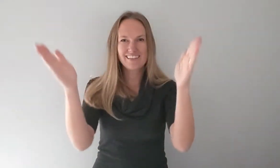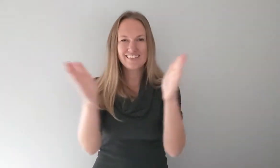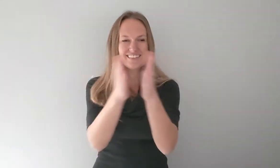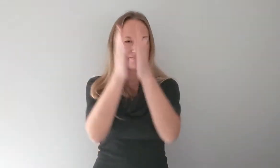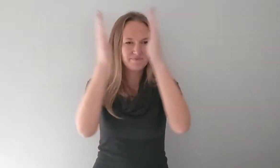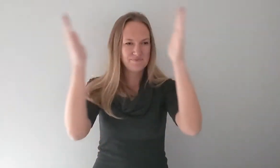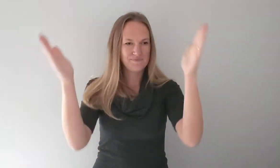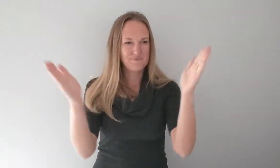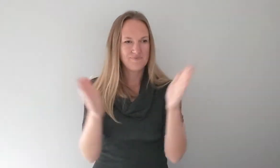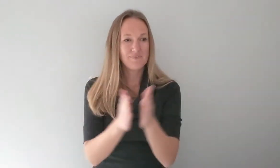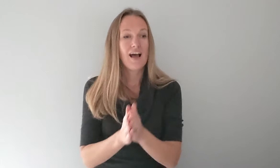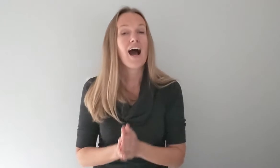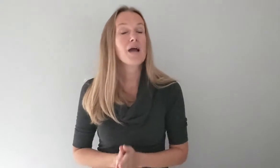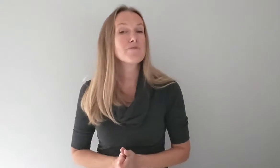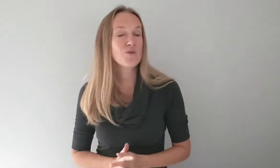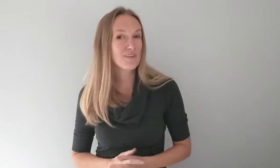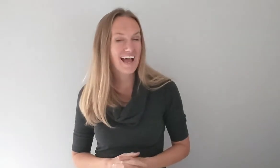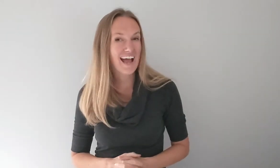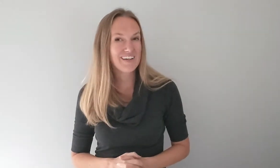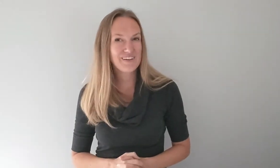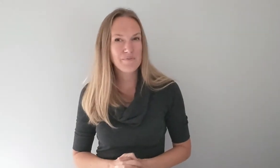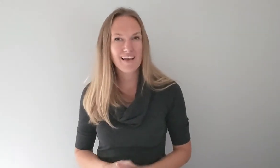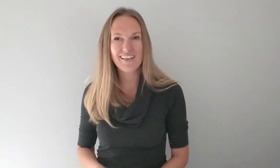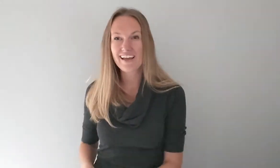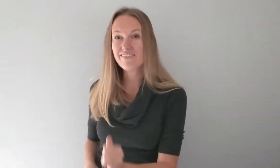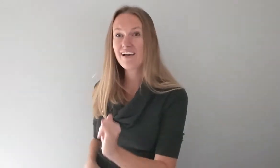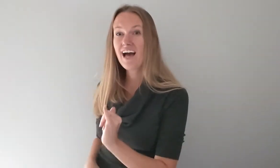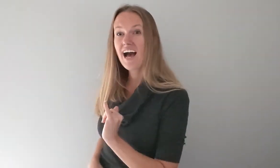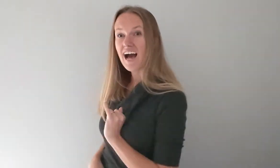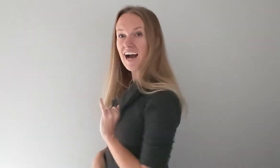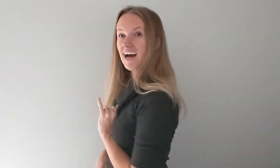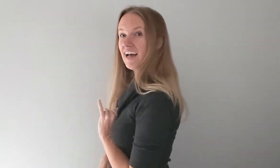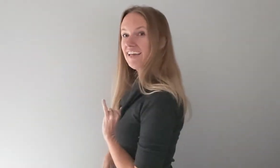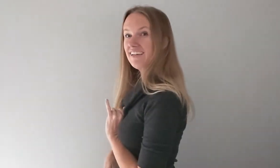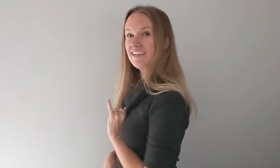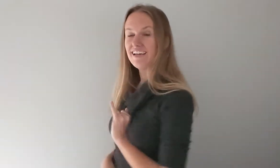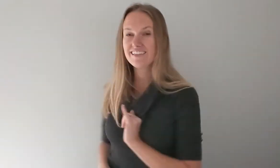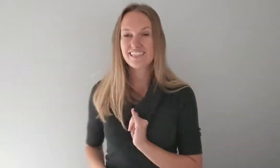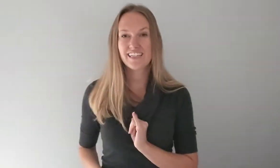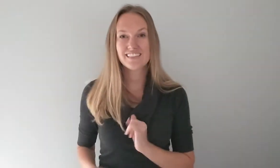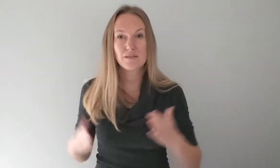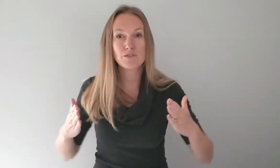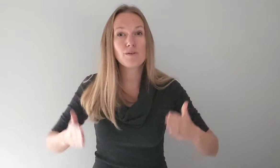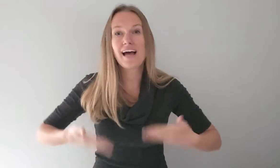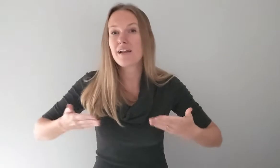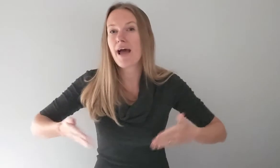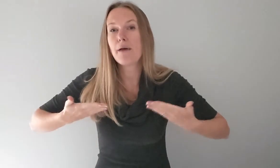this. I'm so glad you're in my life. I, at your chest, I'm so glad, I'm